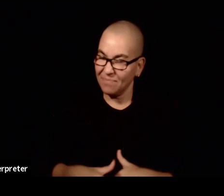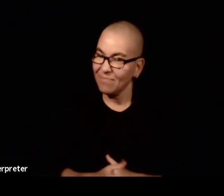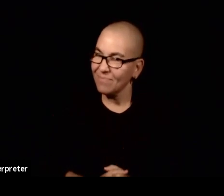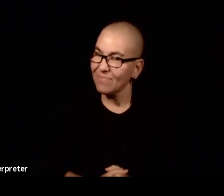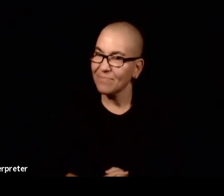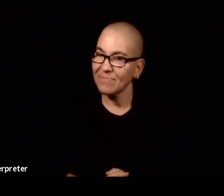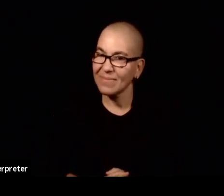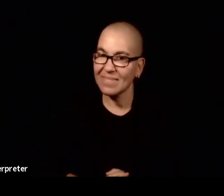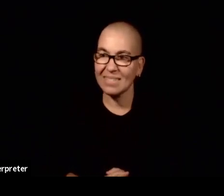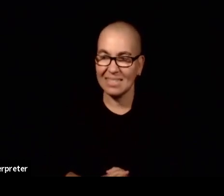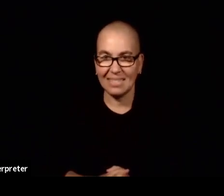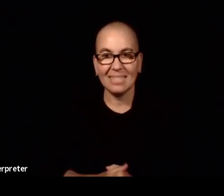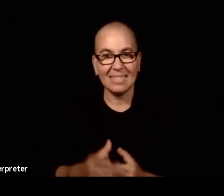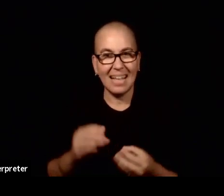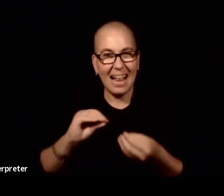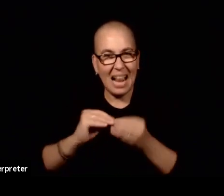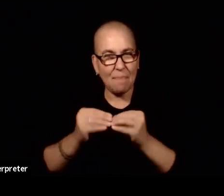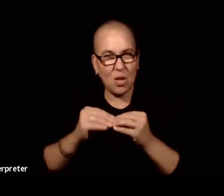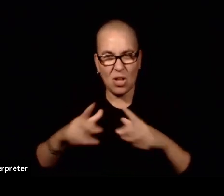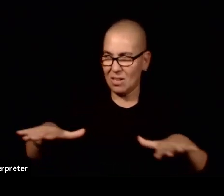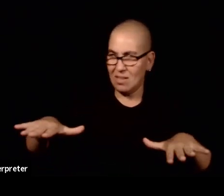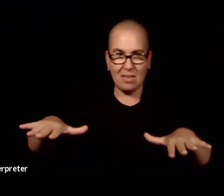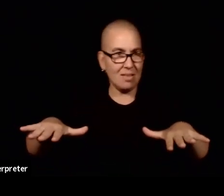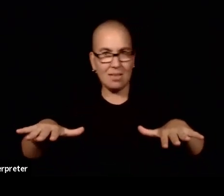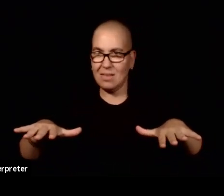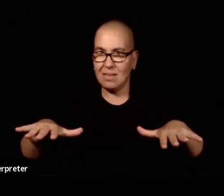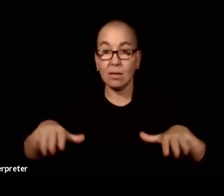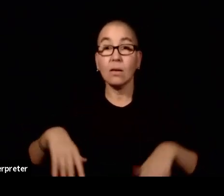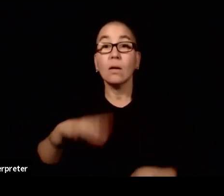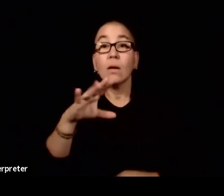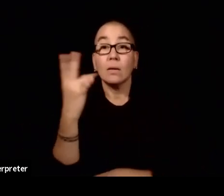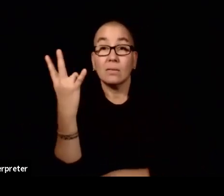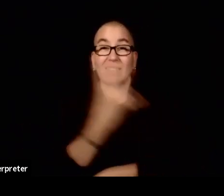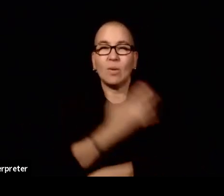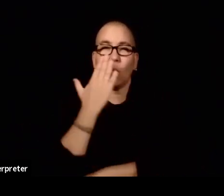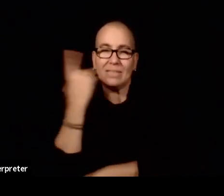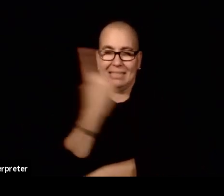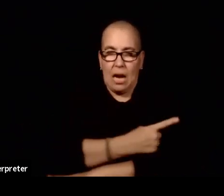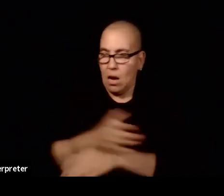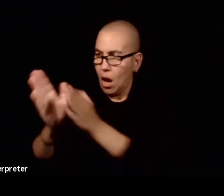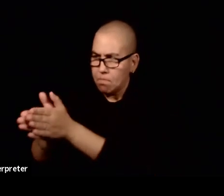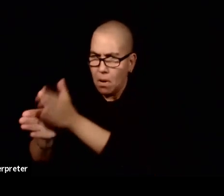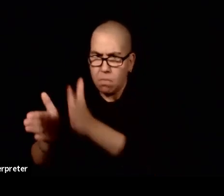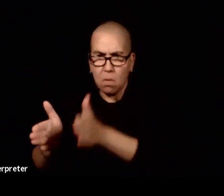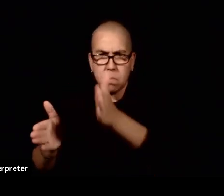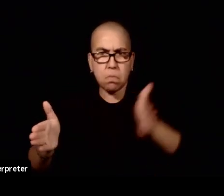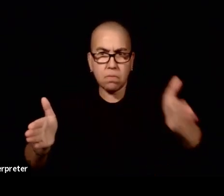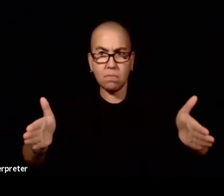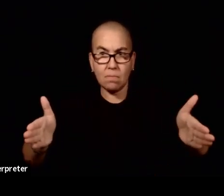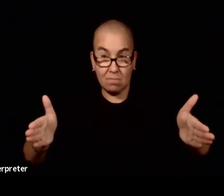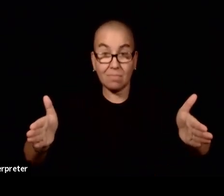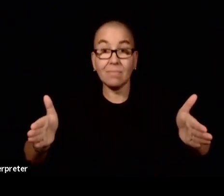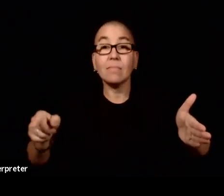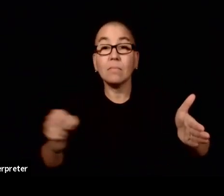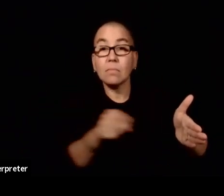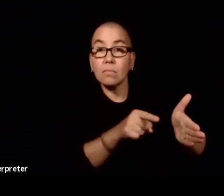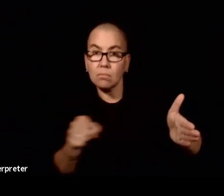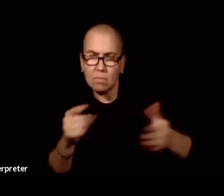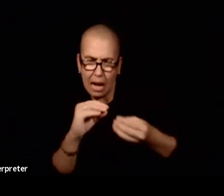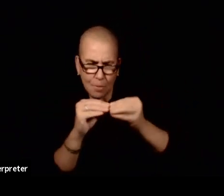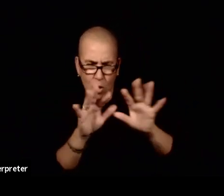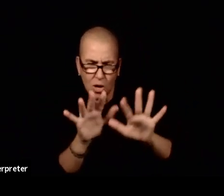The 7-day rolling average testing positivity rate is 4.9%. It's been at that level for the last couple of